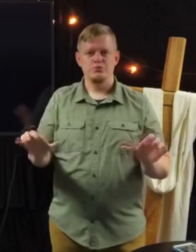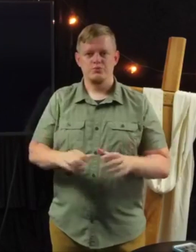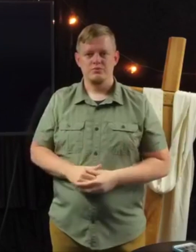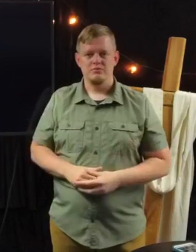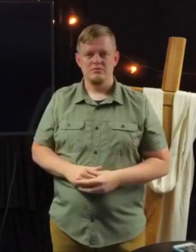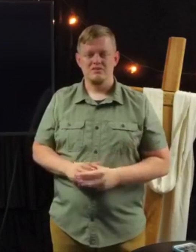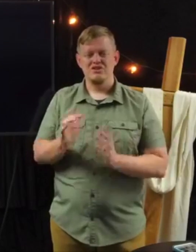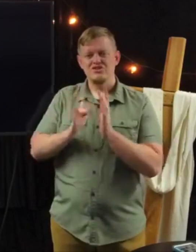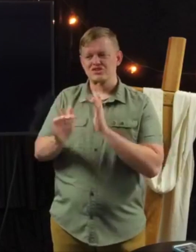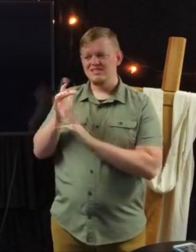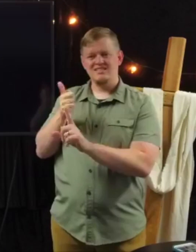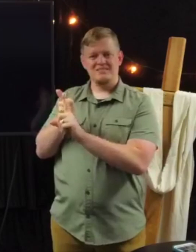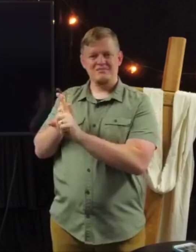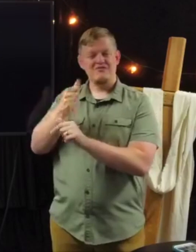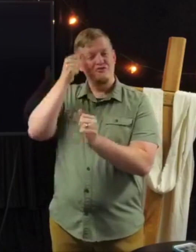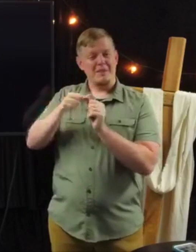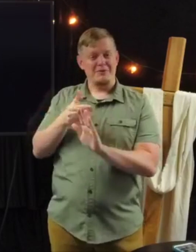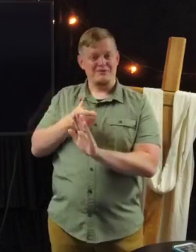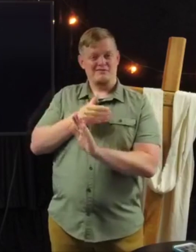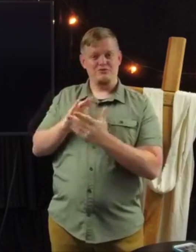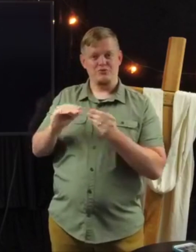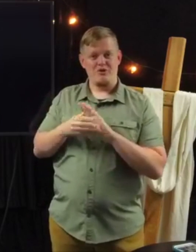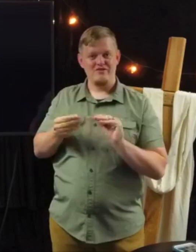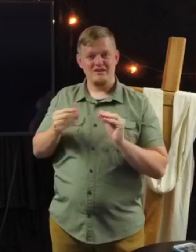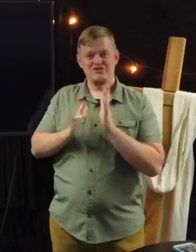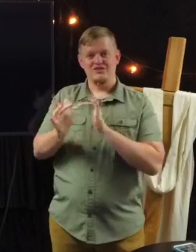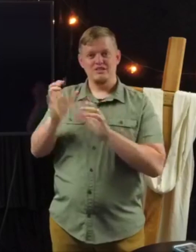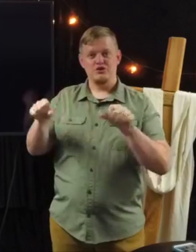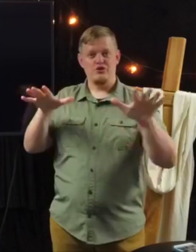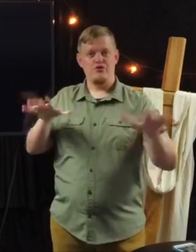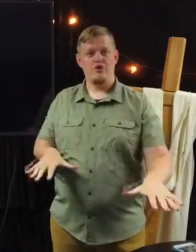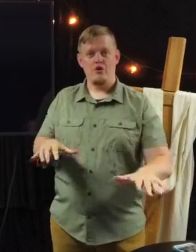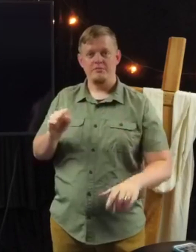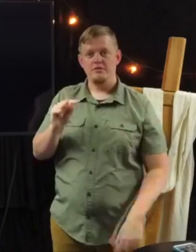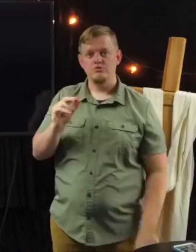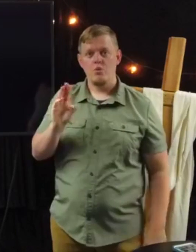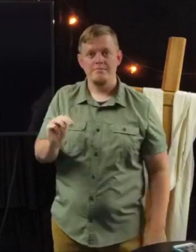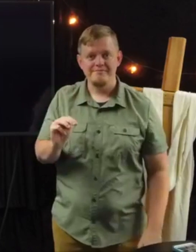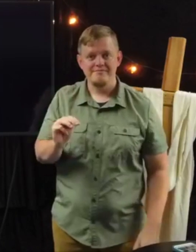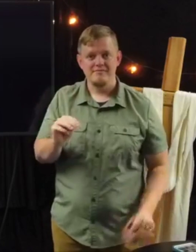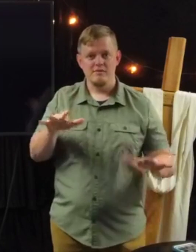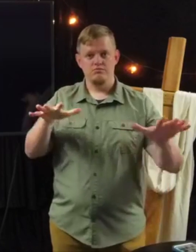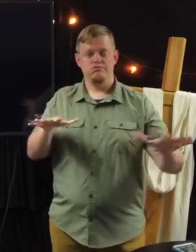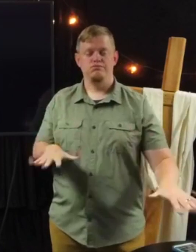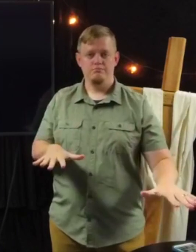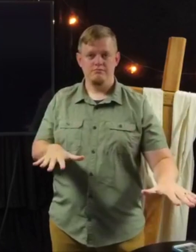what Jesus could do. Jesus is, remember before in the story, Jesus had just calmed the storm? He had just